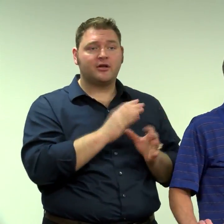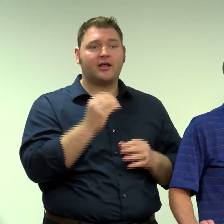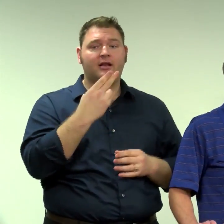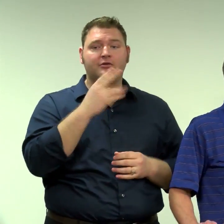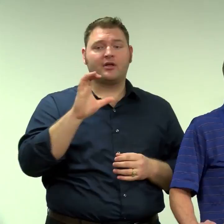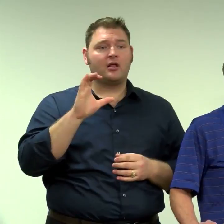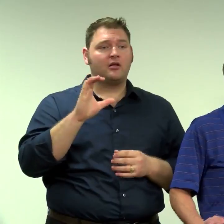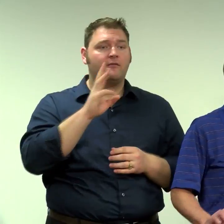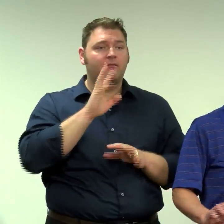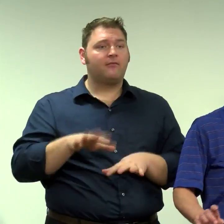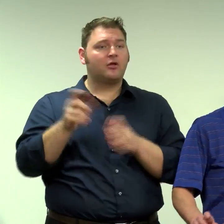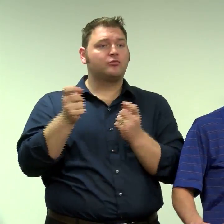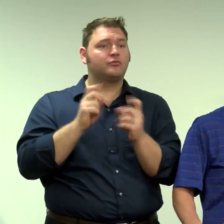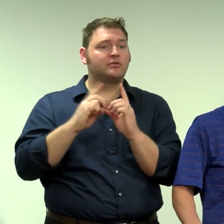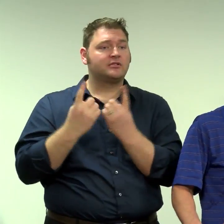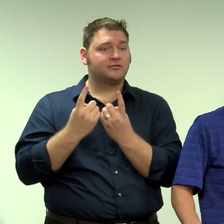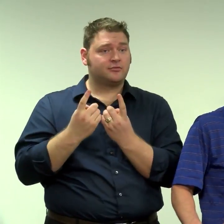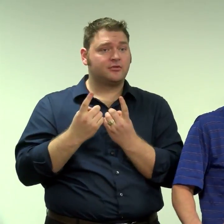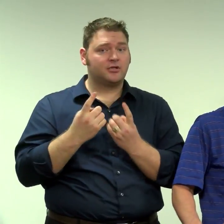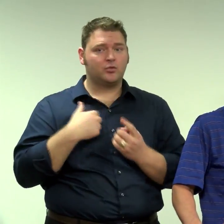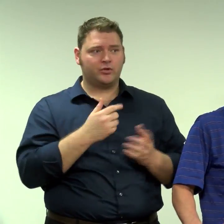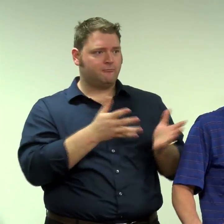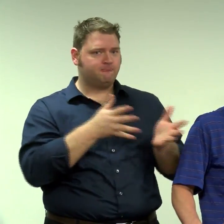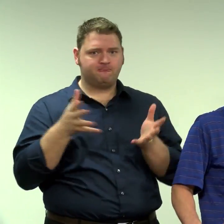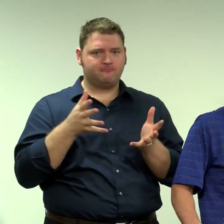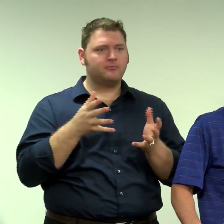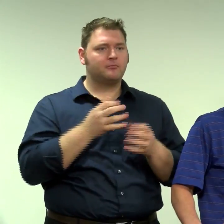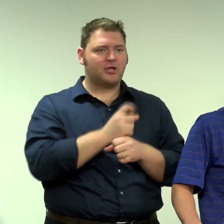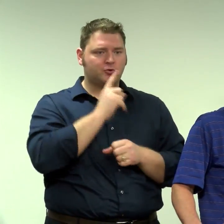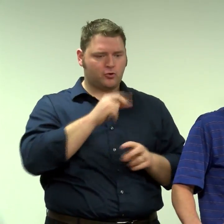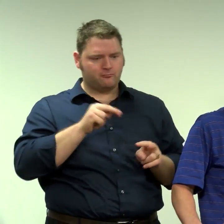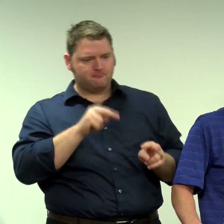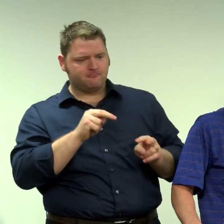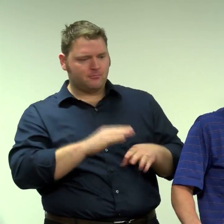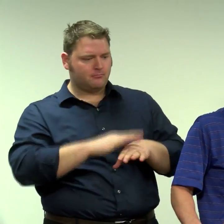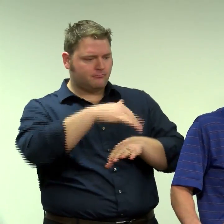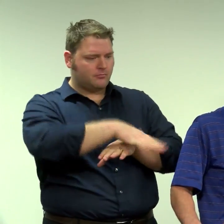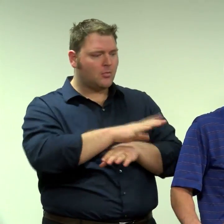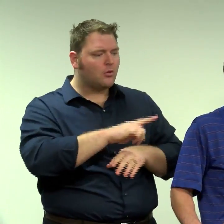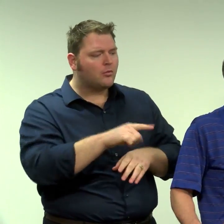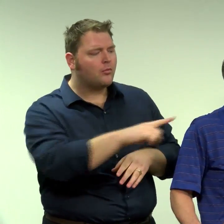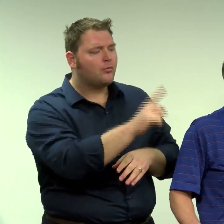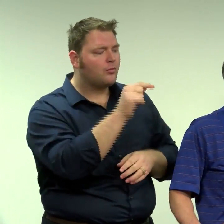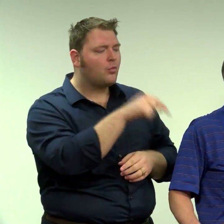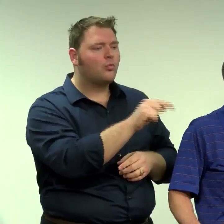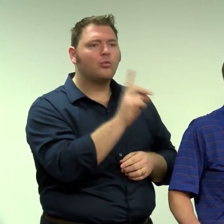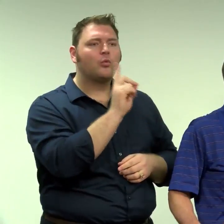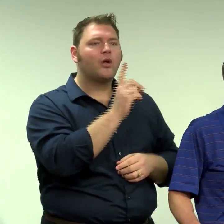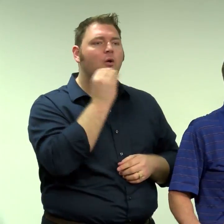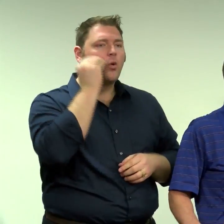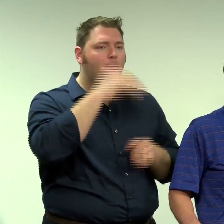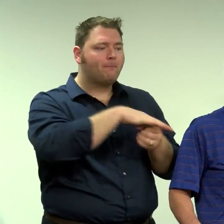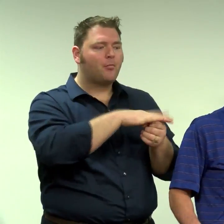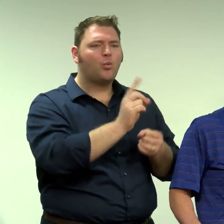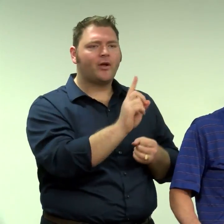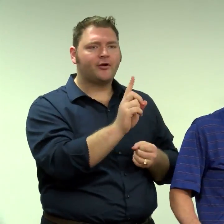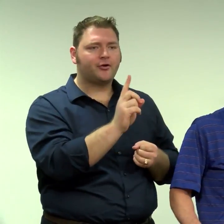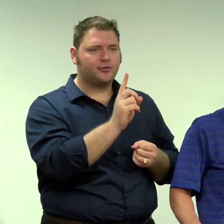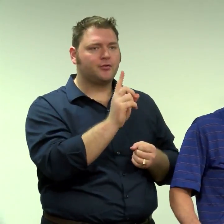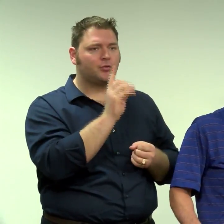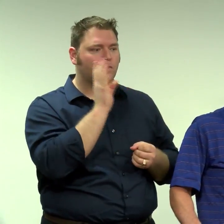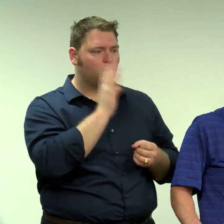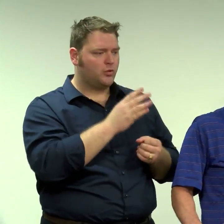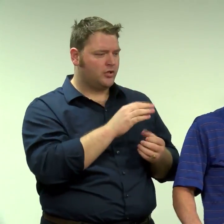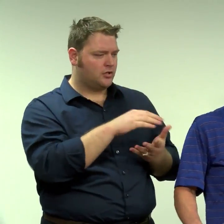understanding of where that overflow is going to meander through, what neighborhoods. We anticipate it'll be confined within the